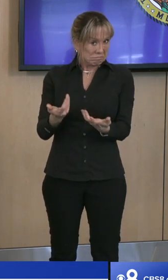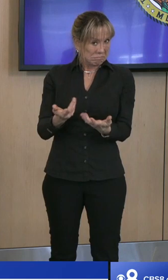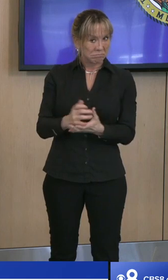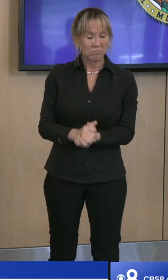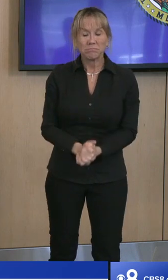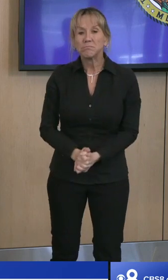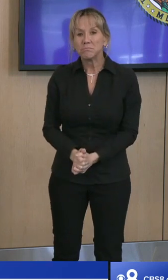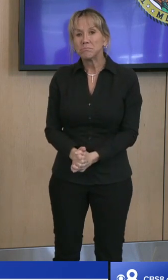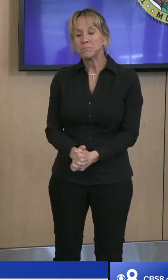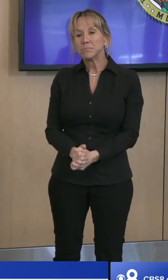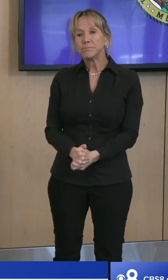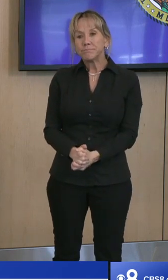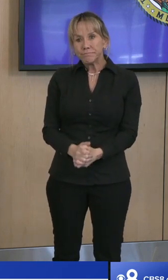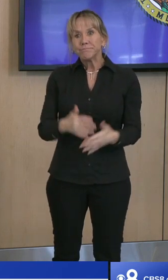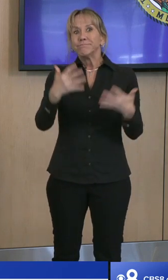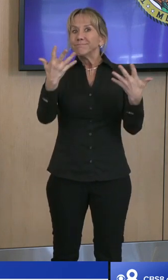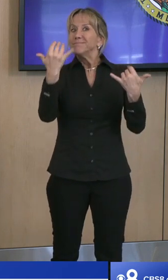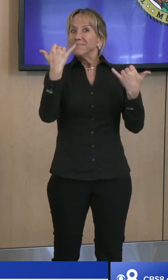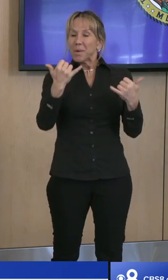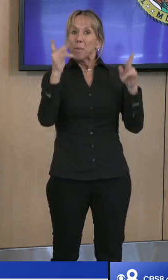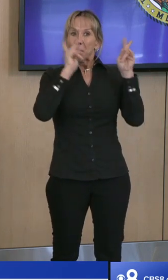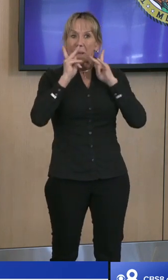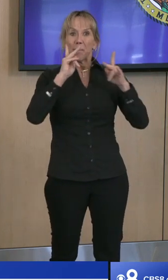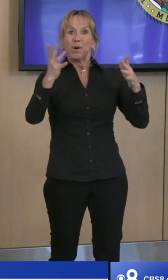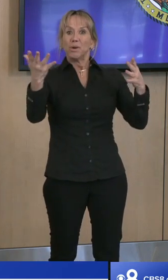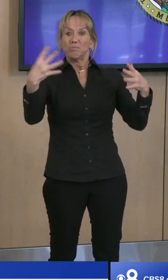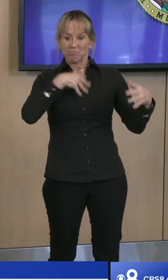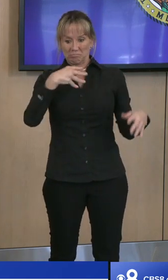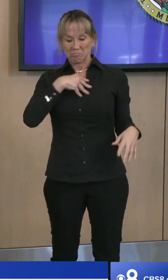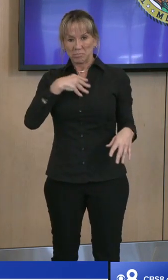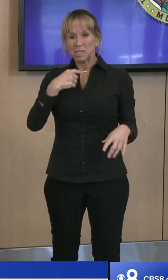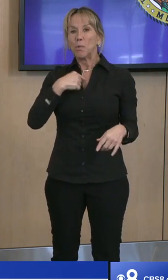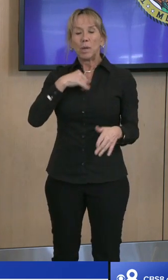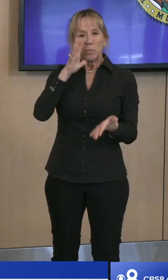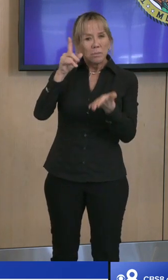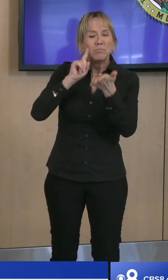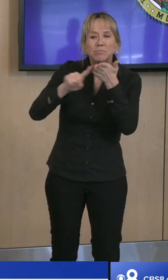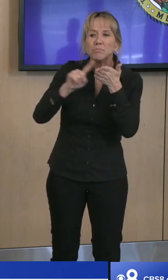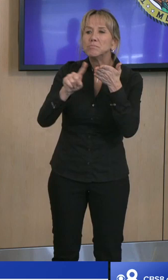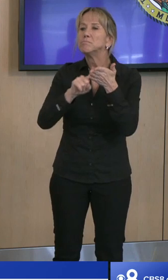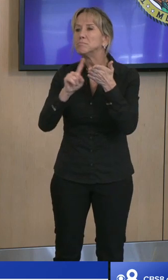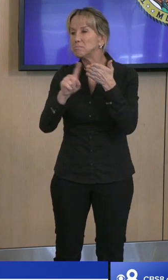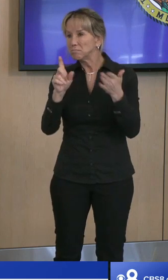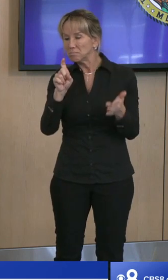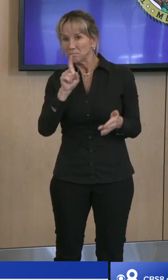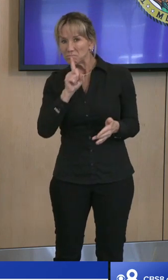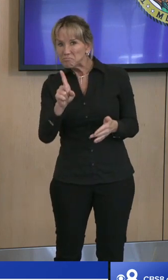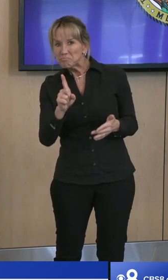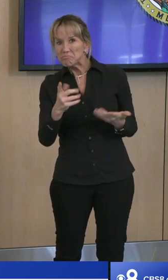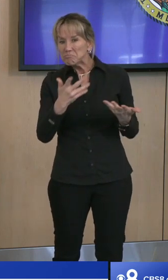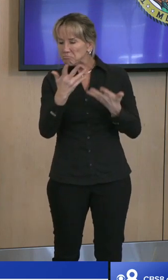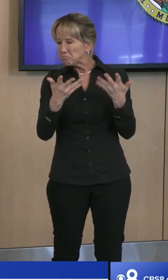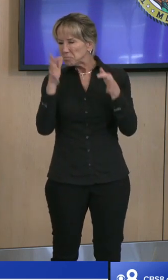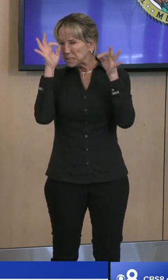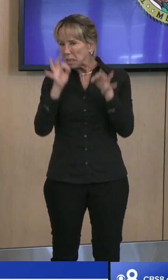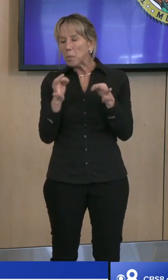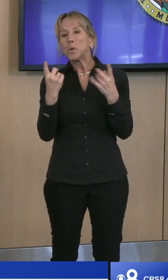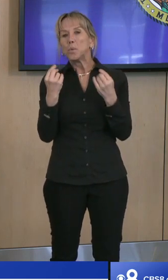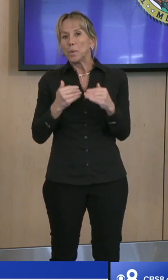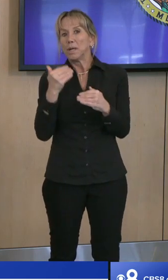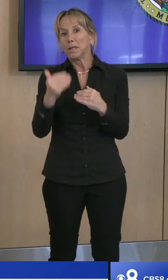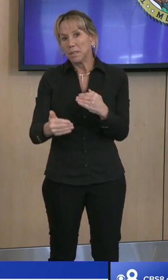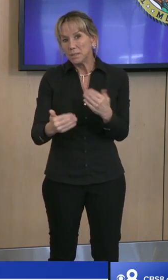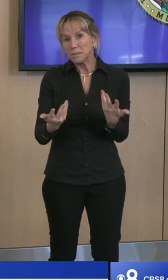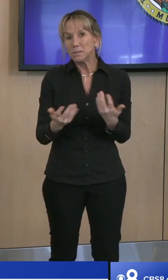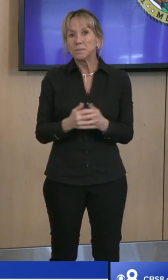So as we get complaints, we will investigate those complaints and determine what the next step